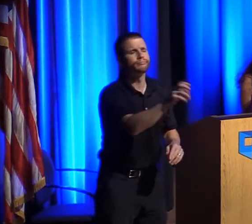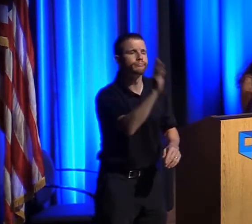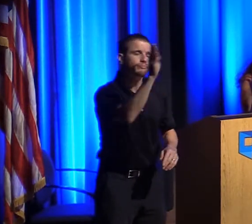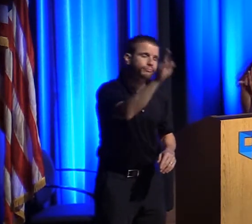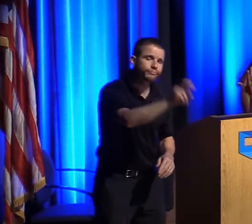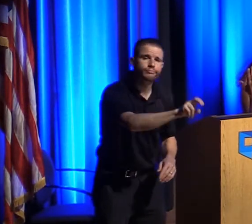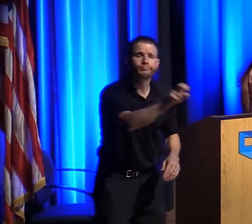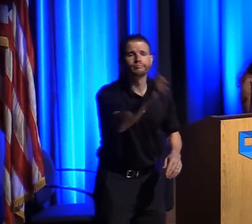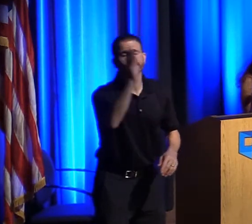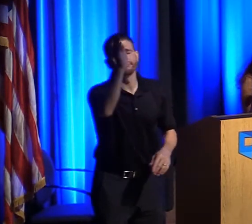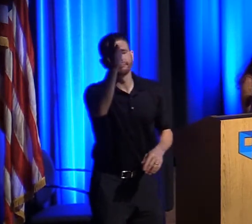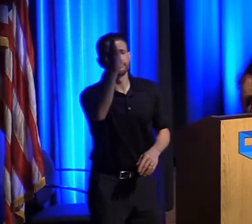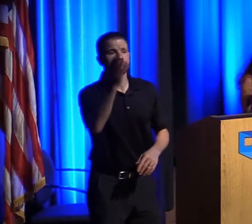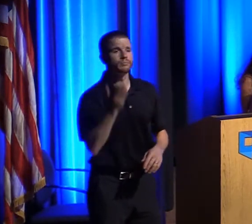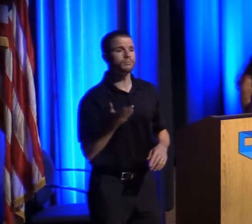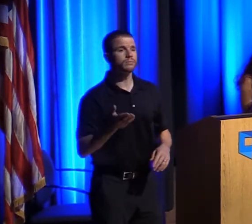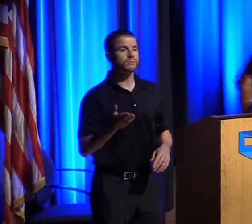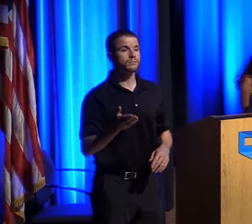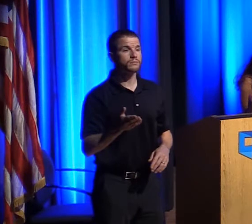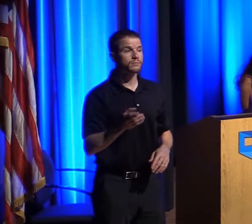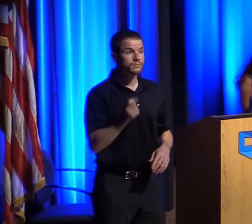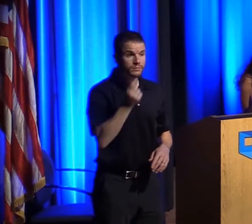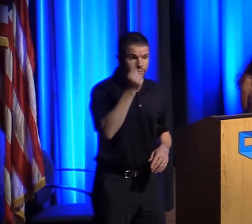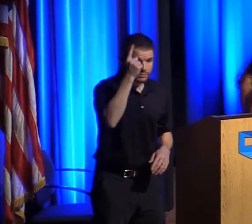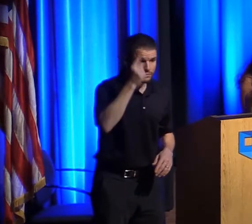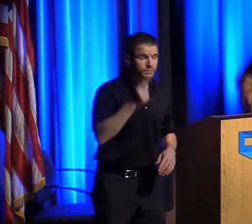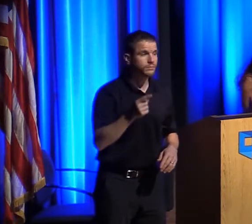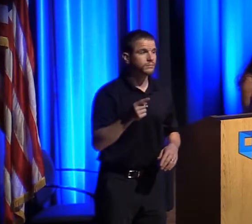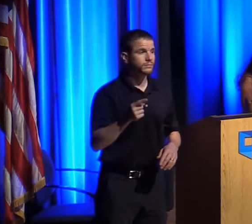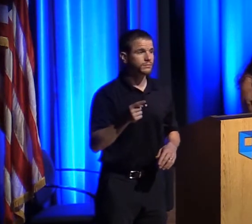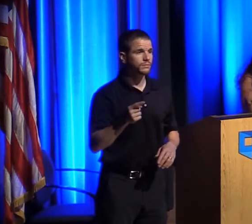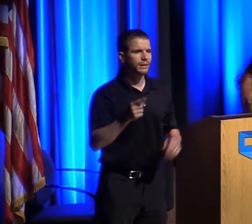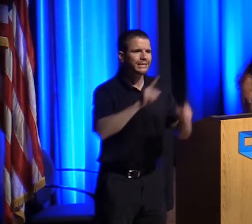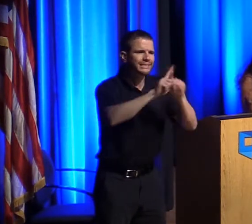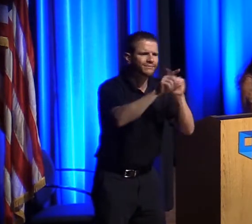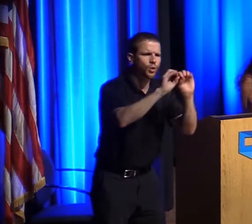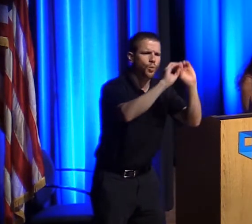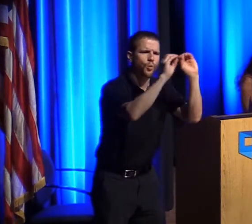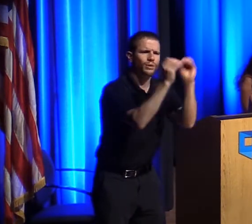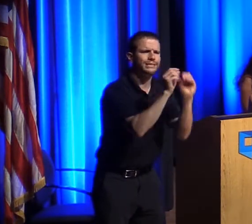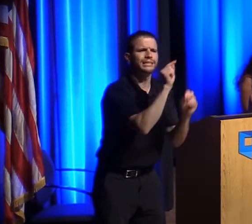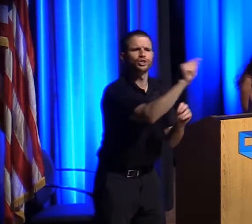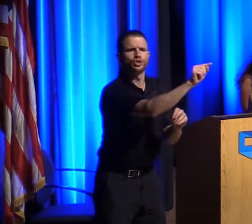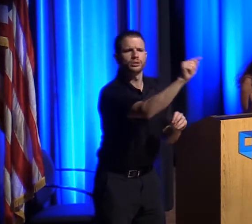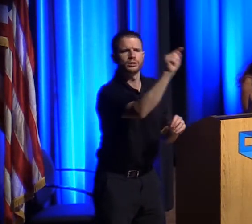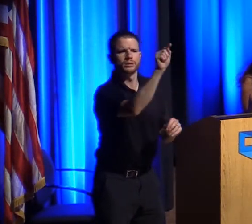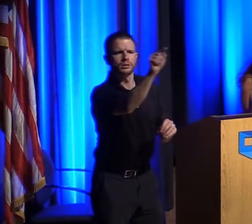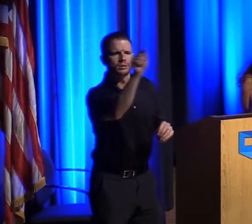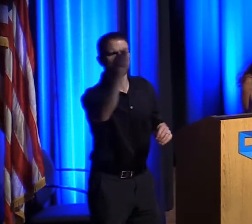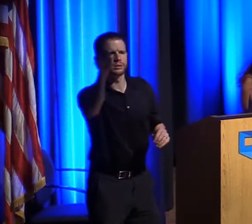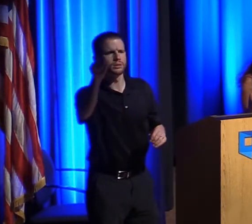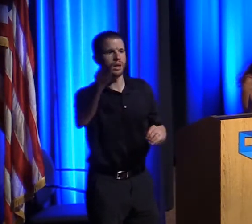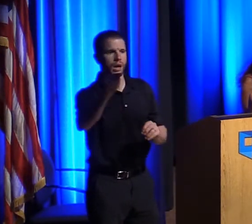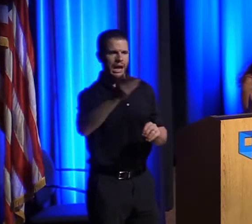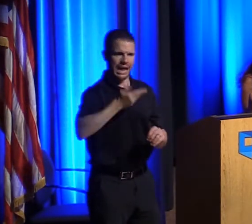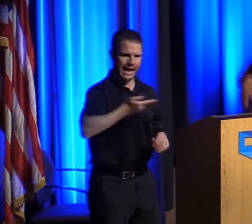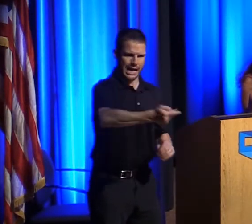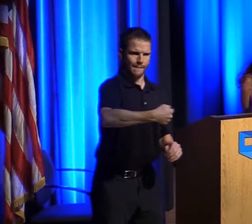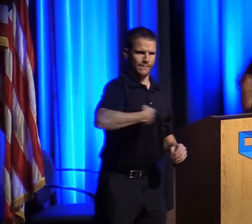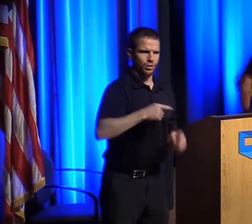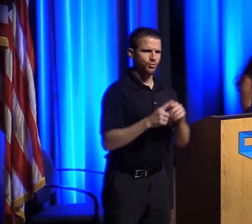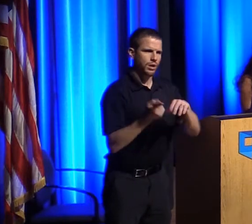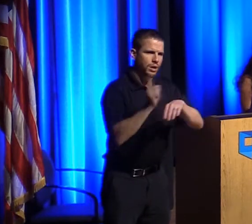by sort of increasingly different groups of organizations who want to have these conversations. And so I